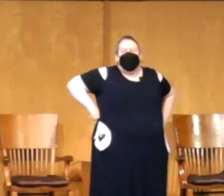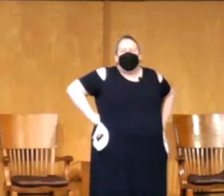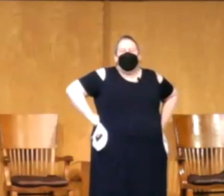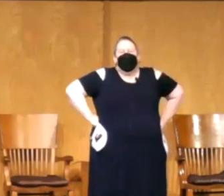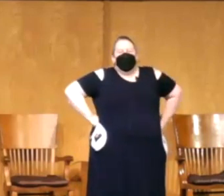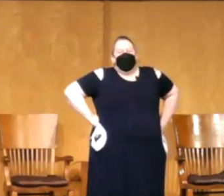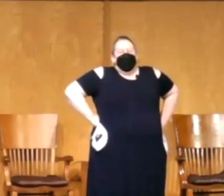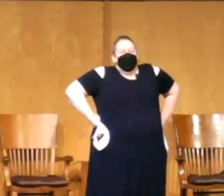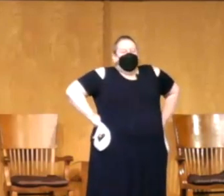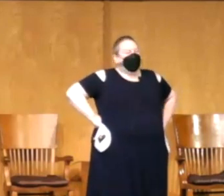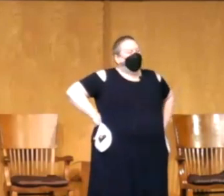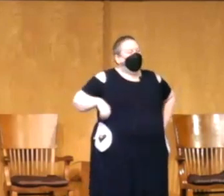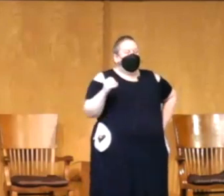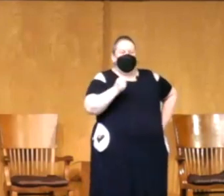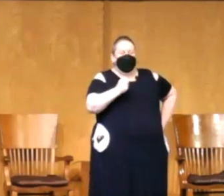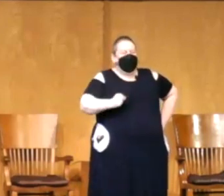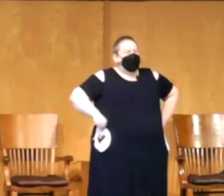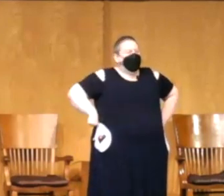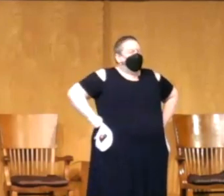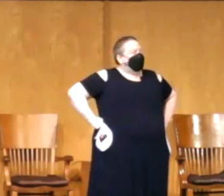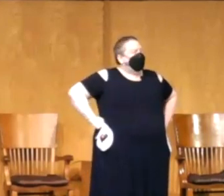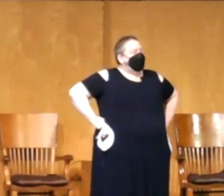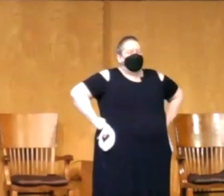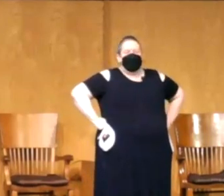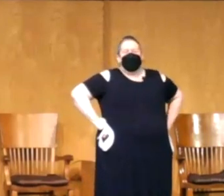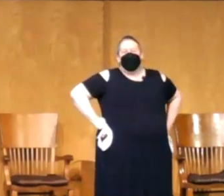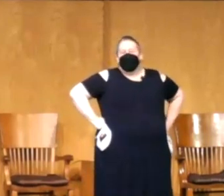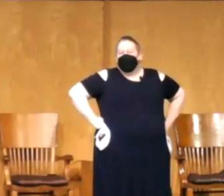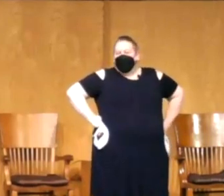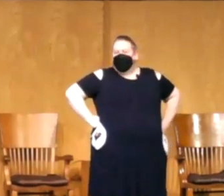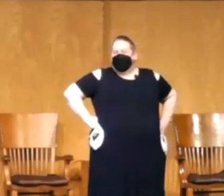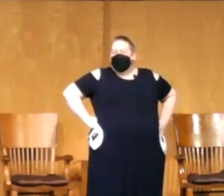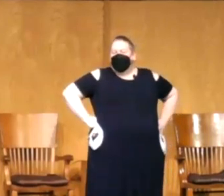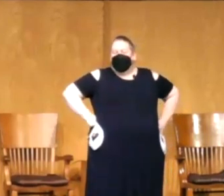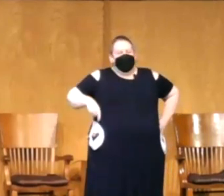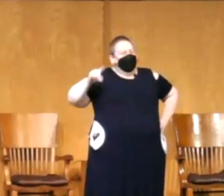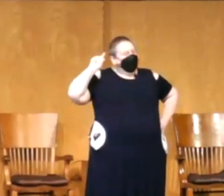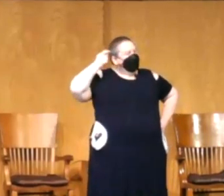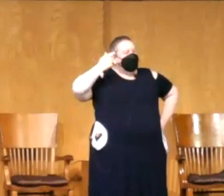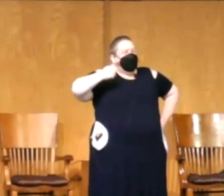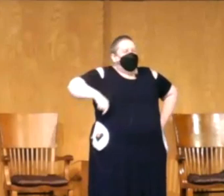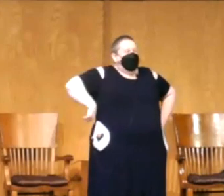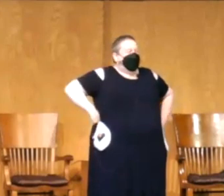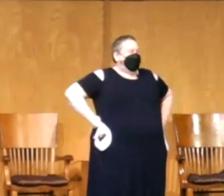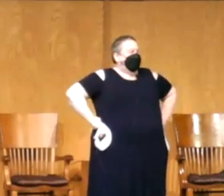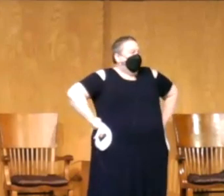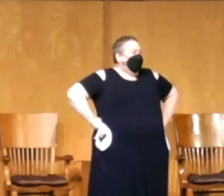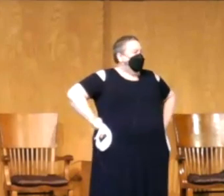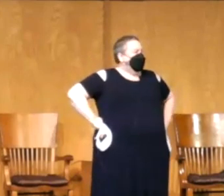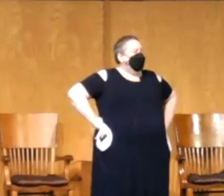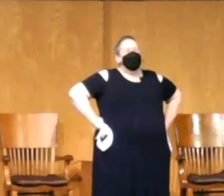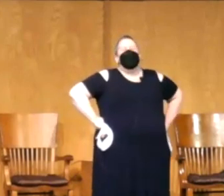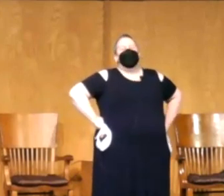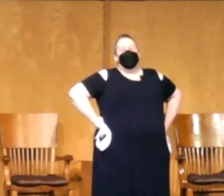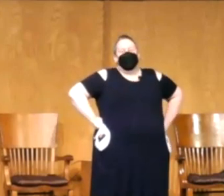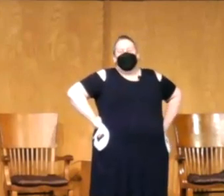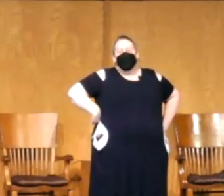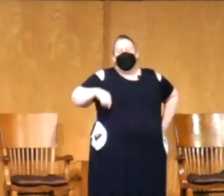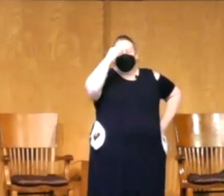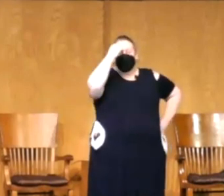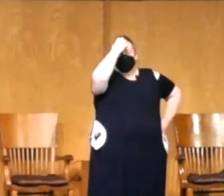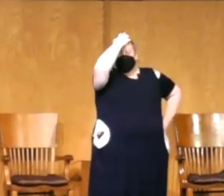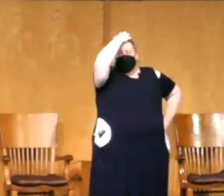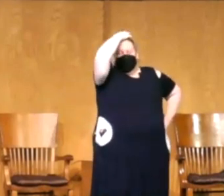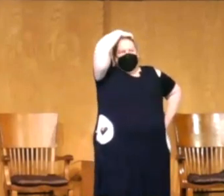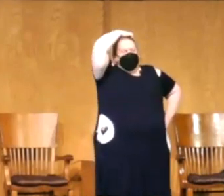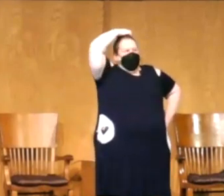on through, making it with just the smallest amount of money possible. Still alive to this day. Way to go, Taco